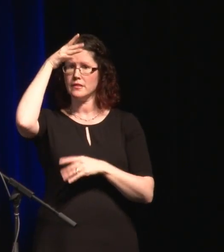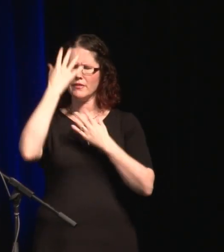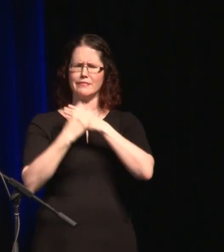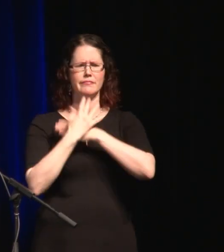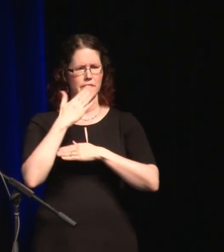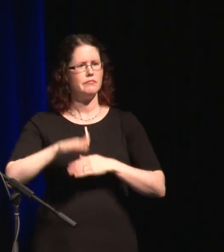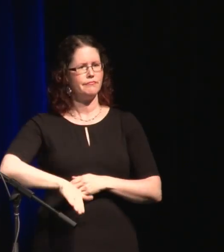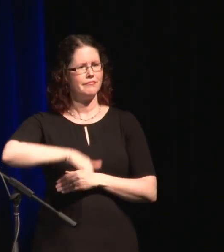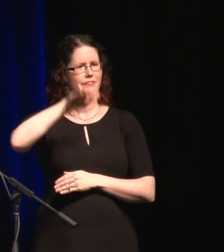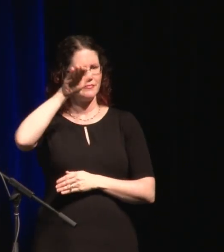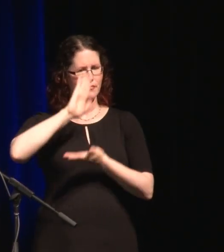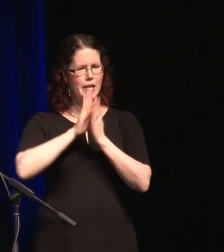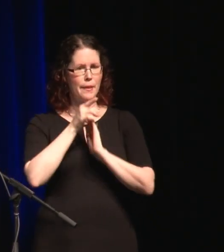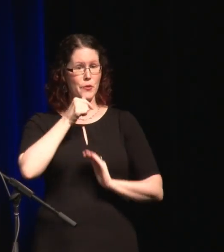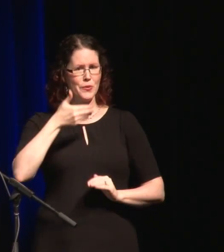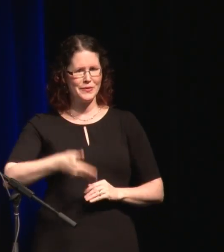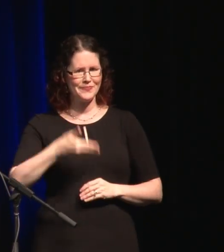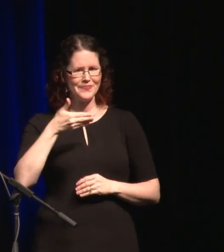today,